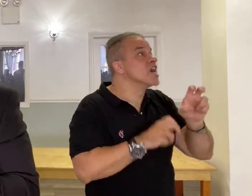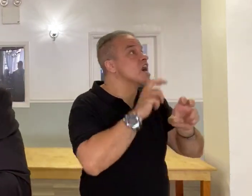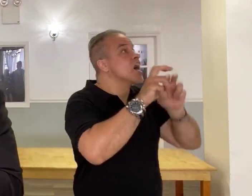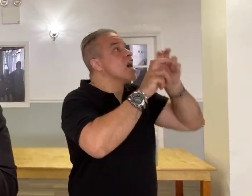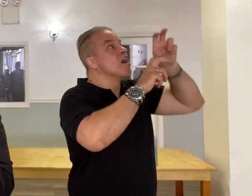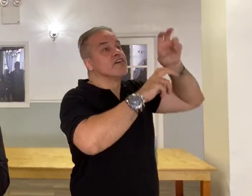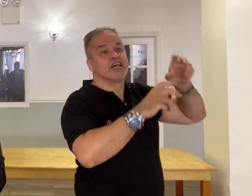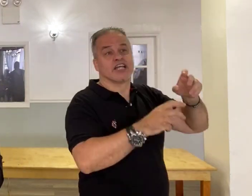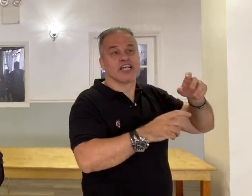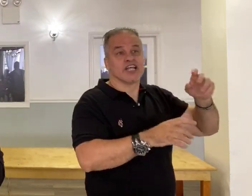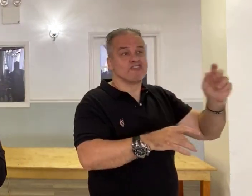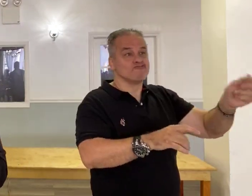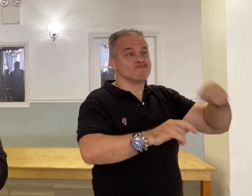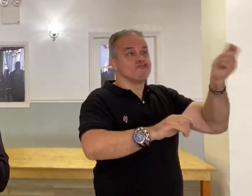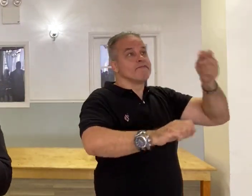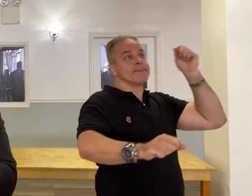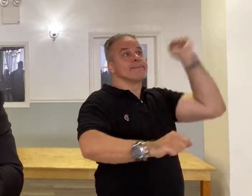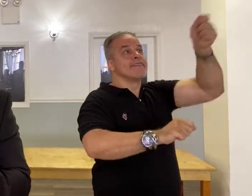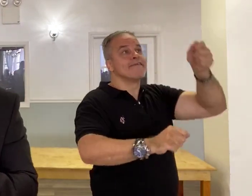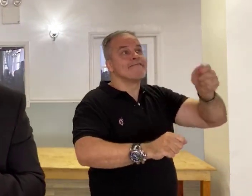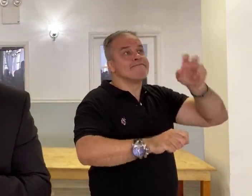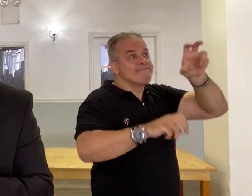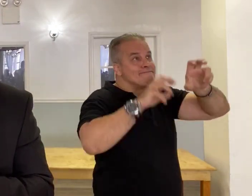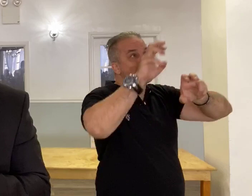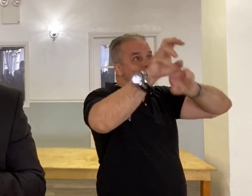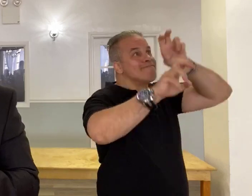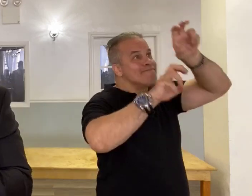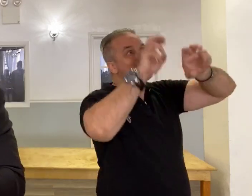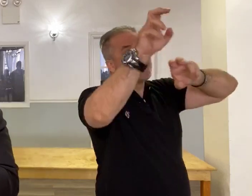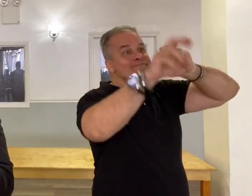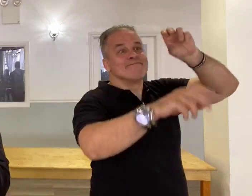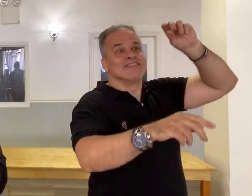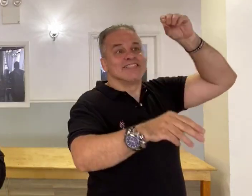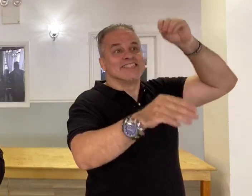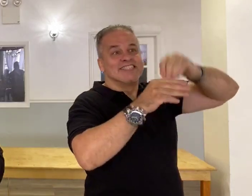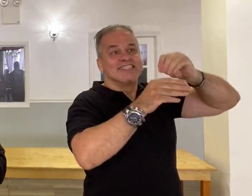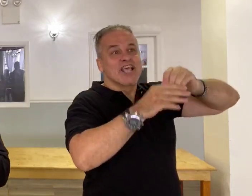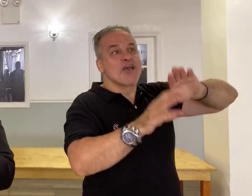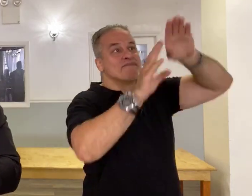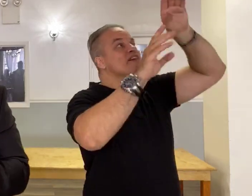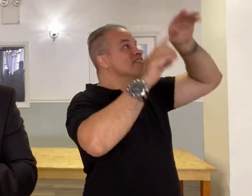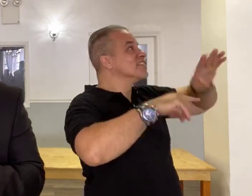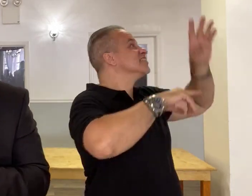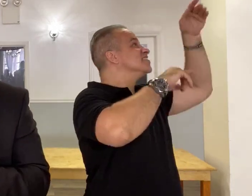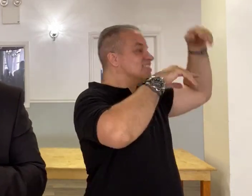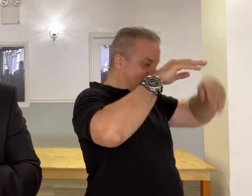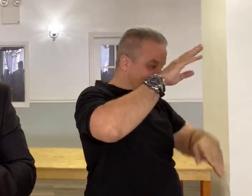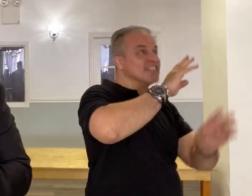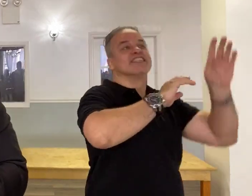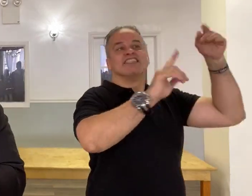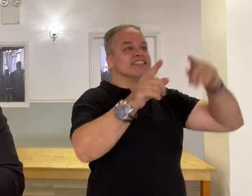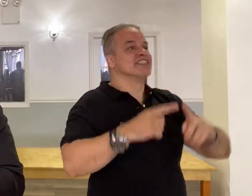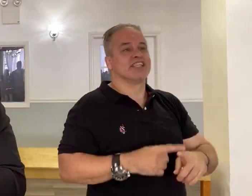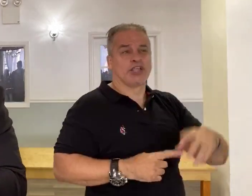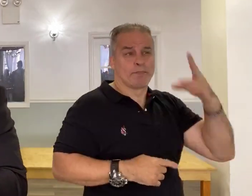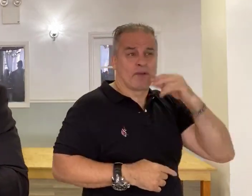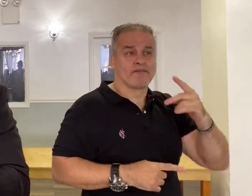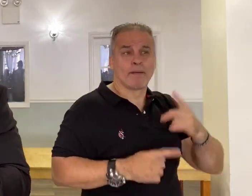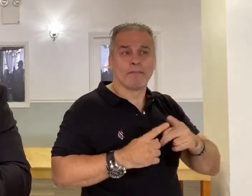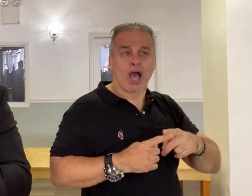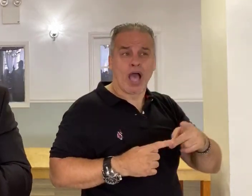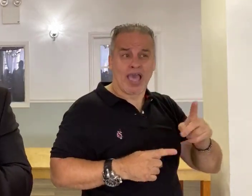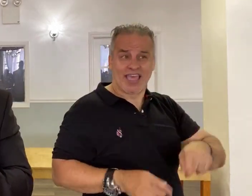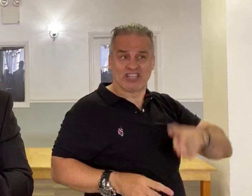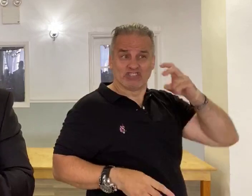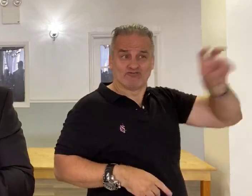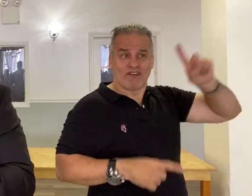to tell somebody. He was climbing out there in the state of Utah and those mountains out there, beautiful country. I've never been